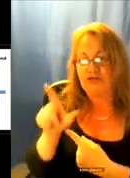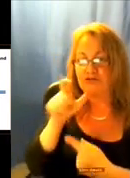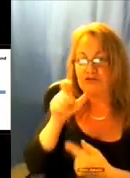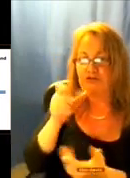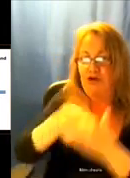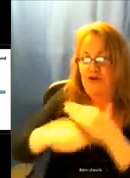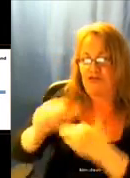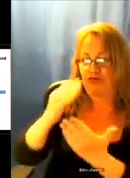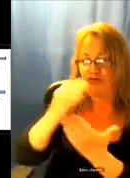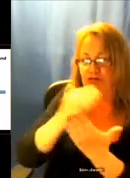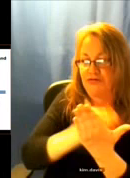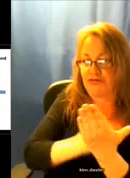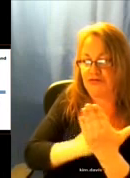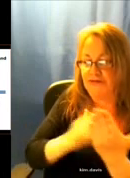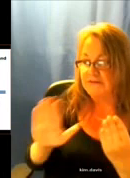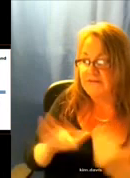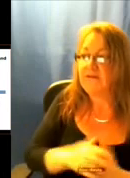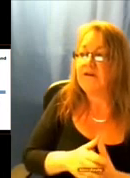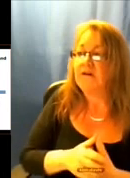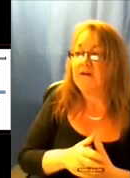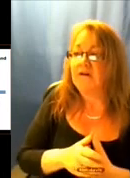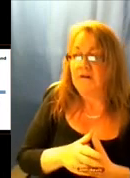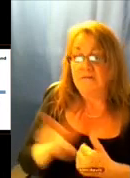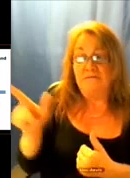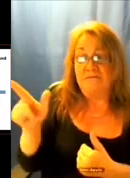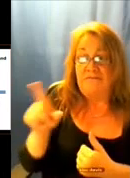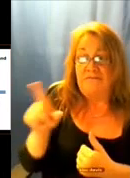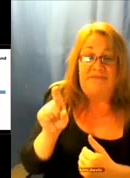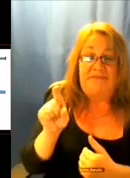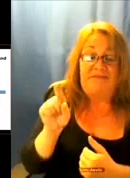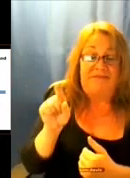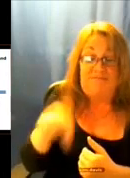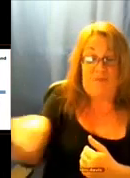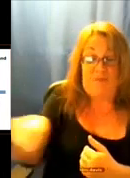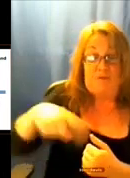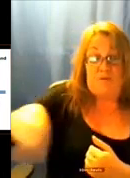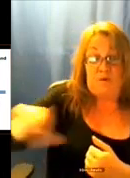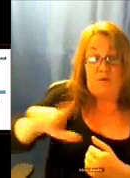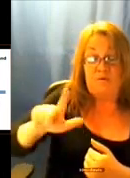resident would pay partial of the rent and the voucher pays part of the rent.